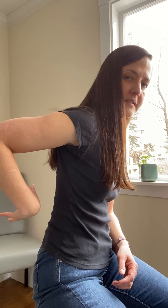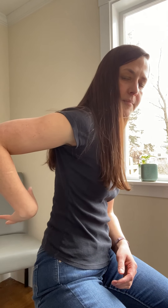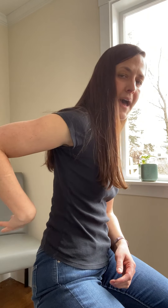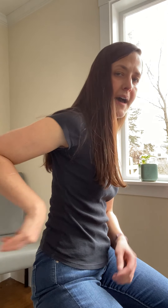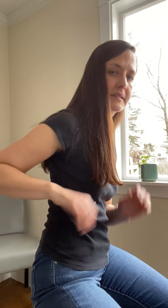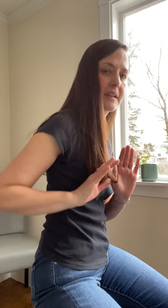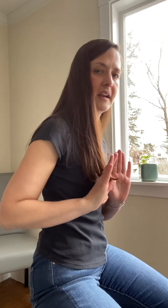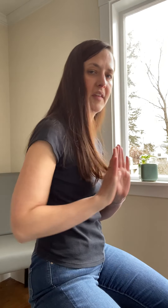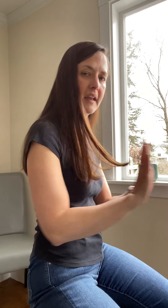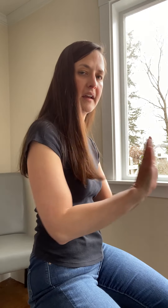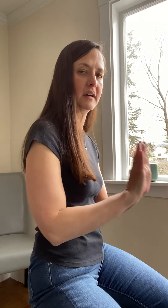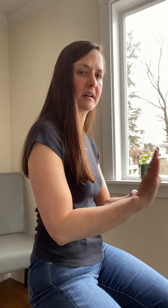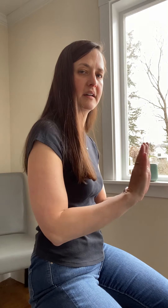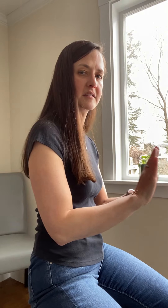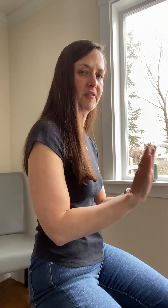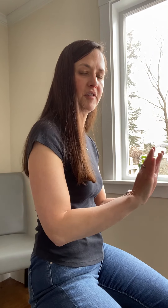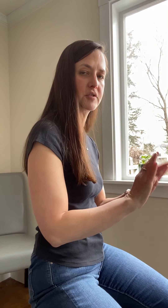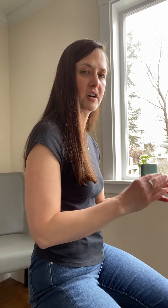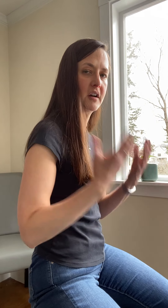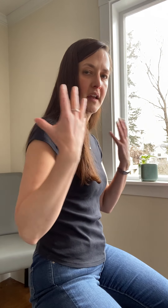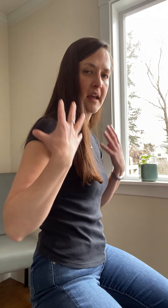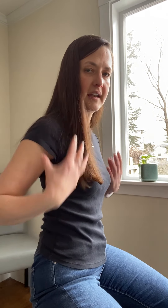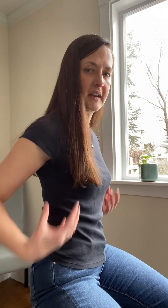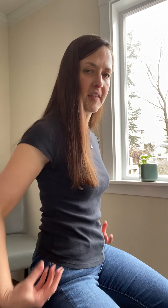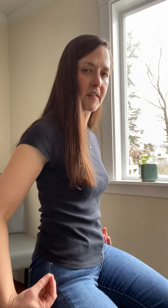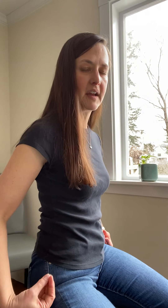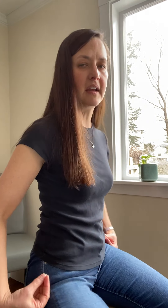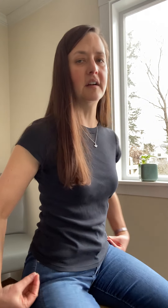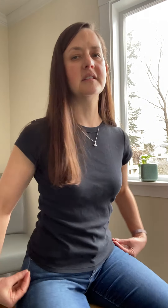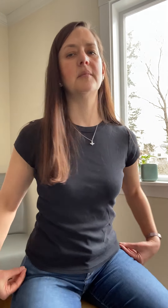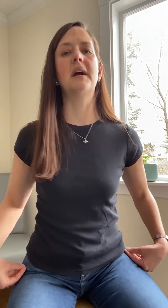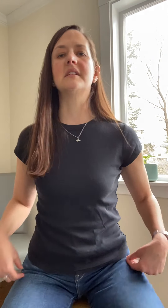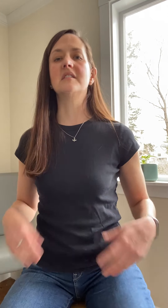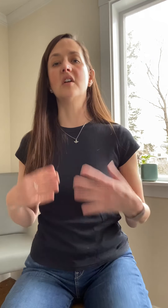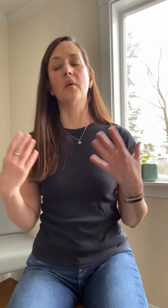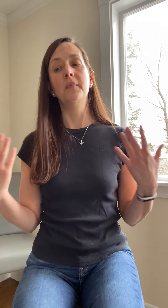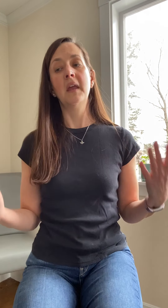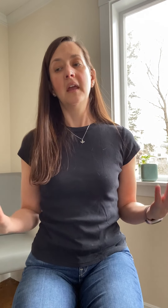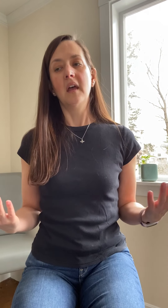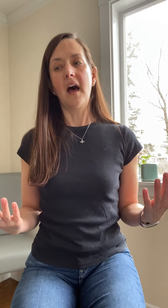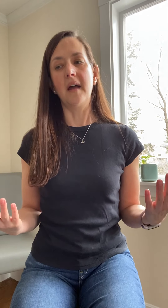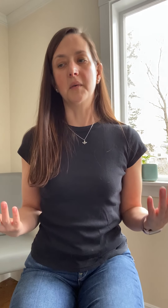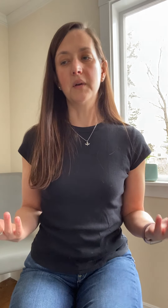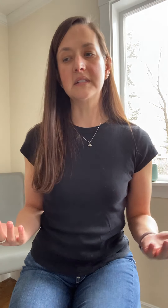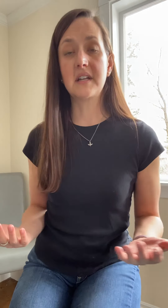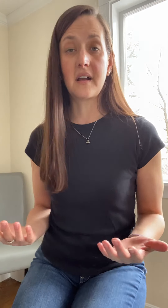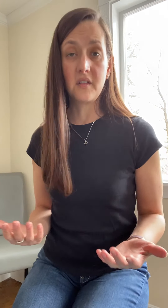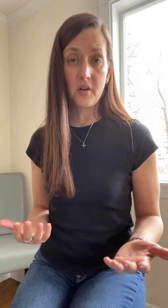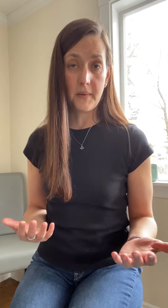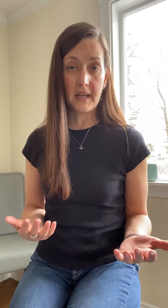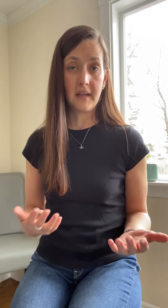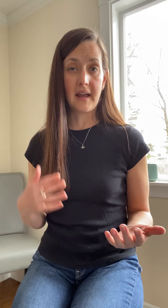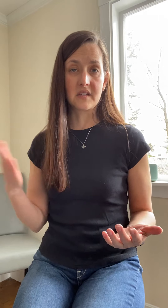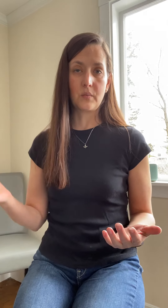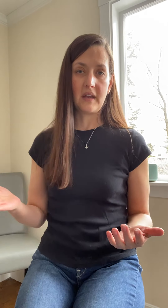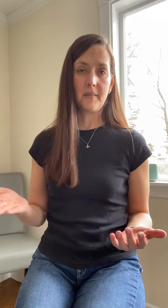the past, anything here is the future, and anything right here is the present. So I'm going to talk a little bit next week